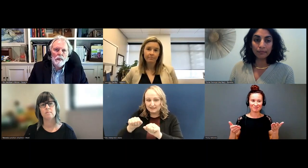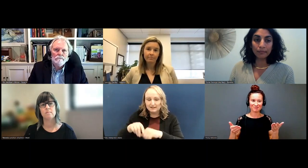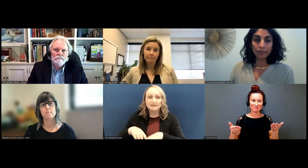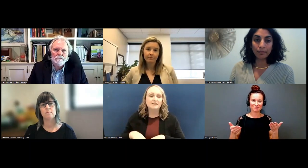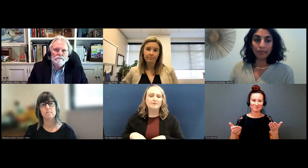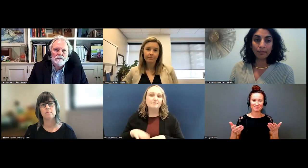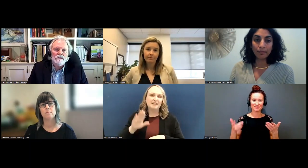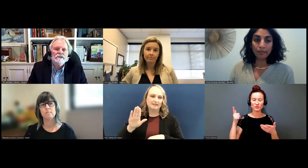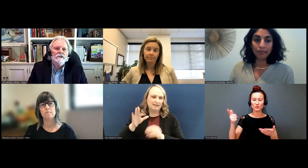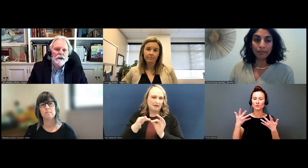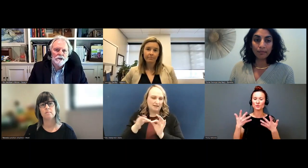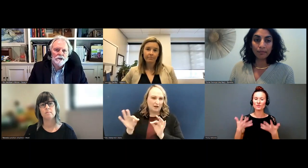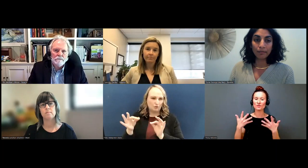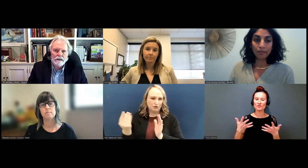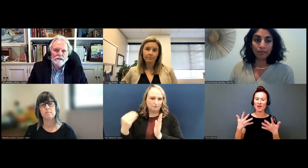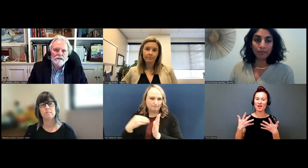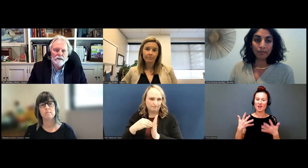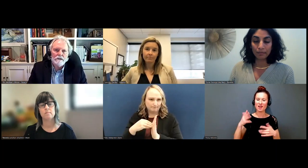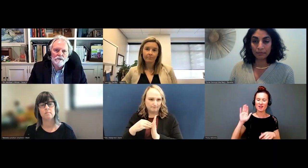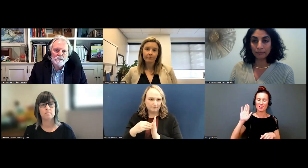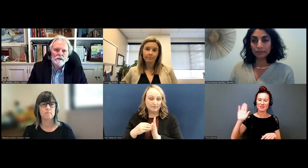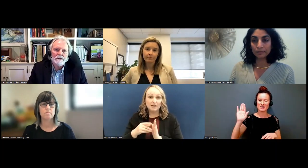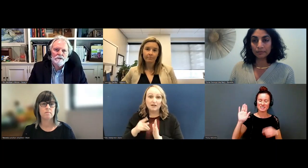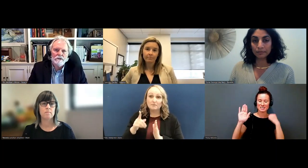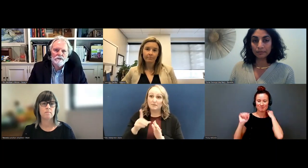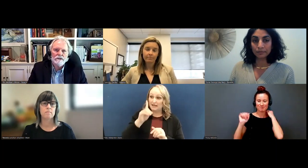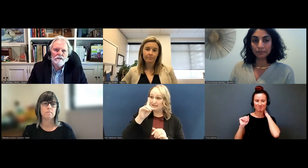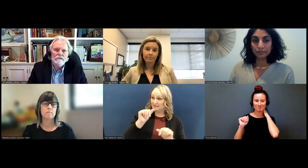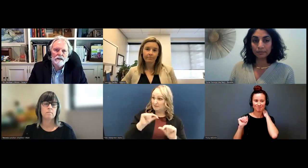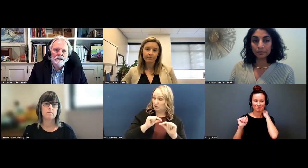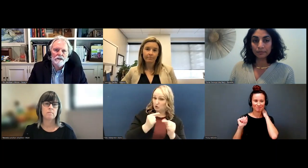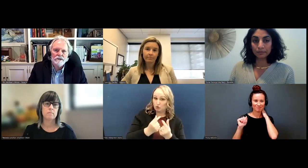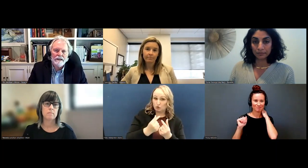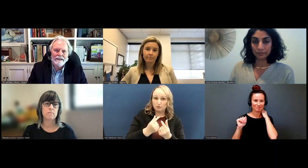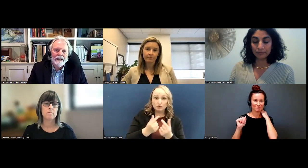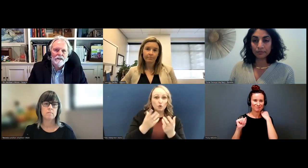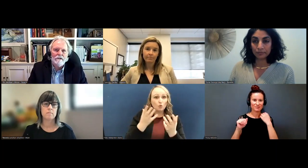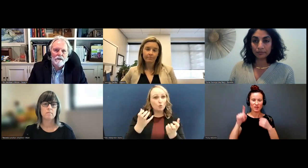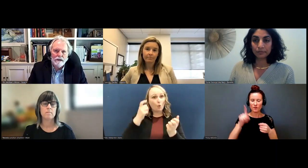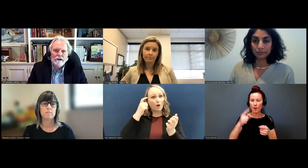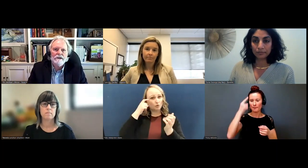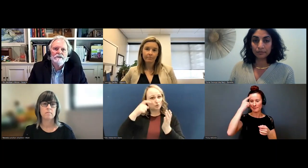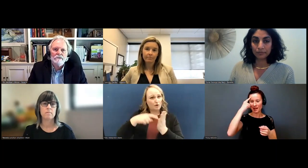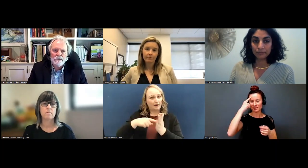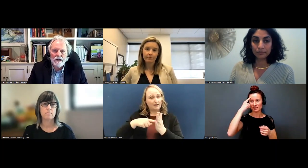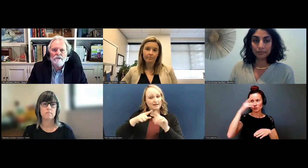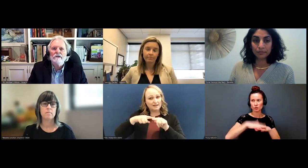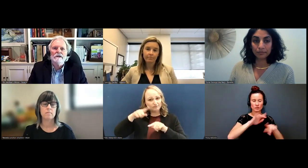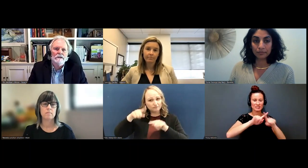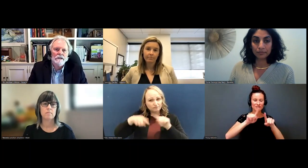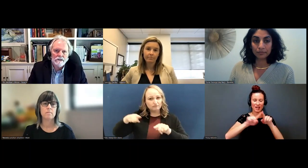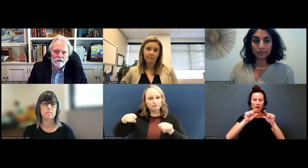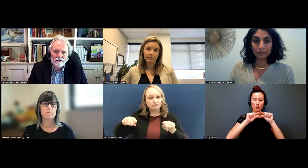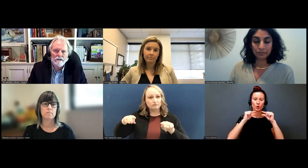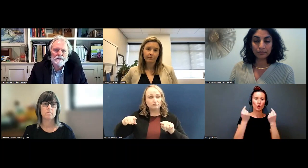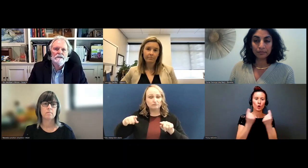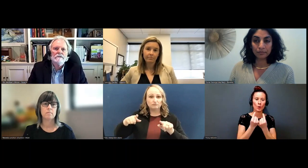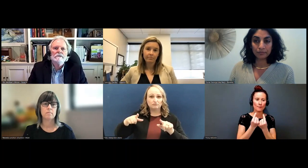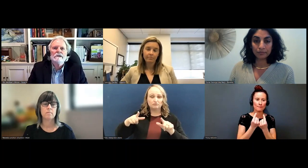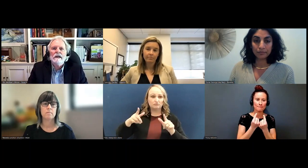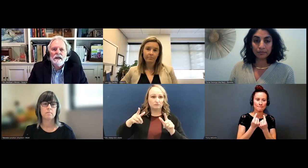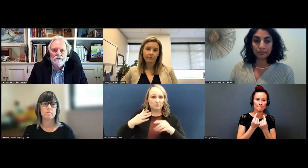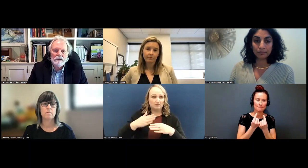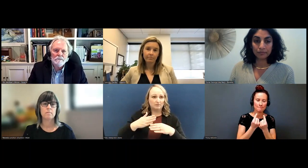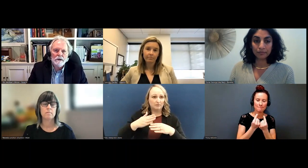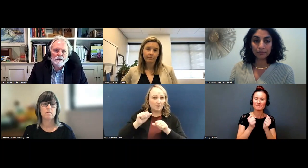key consideration by disability groups to make sure there was some recognition that there are barriers within our early learning and childcare